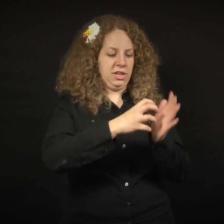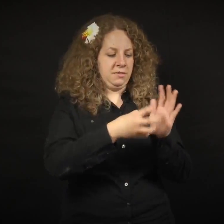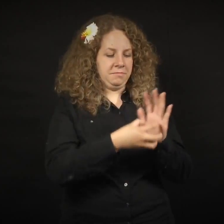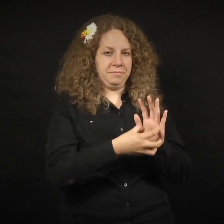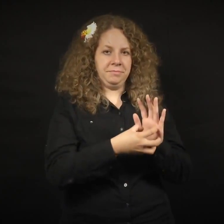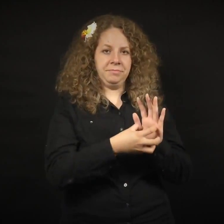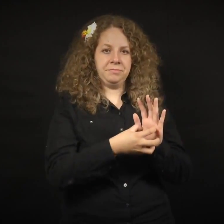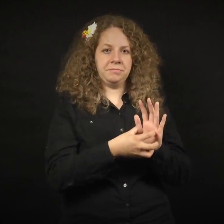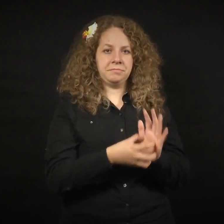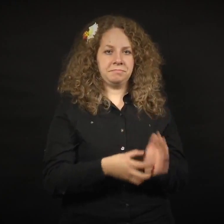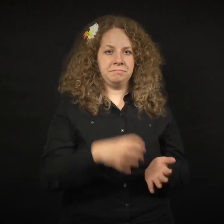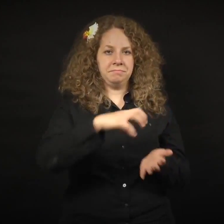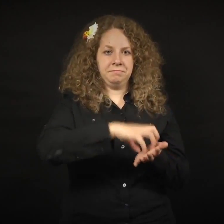Cookie.